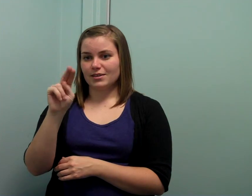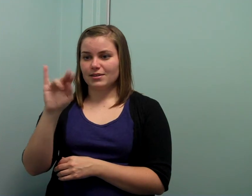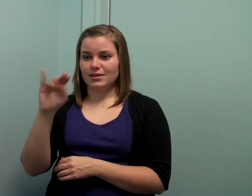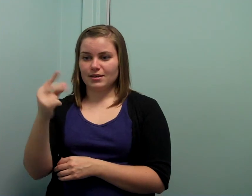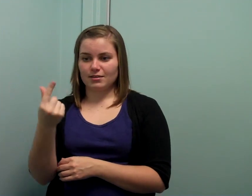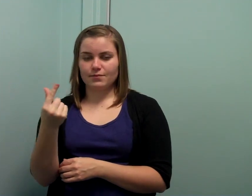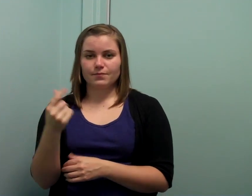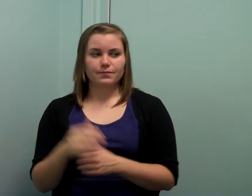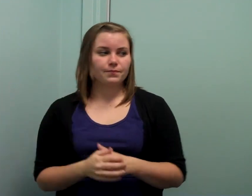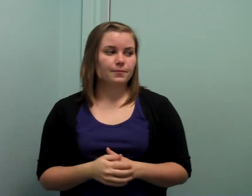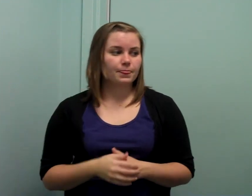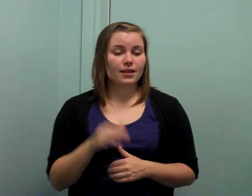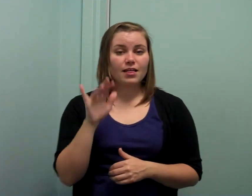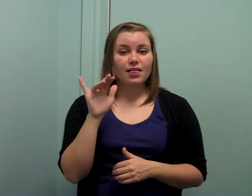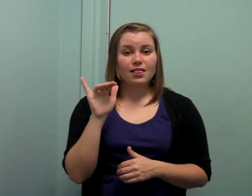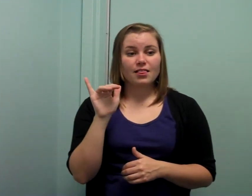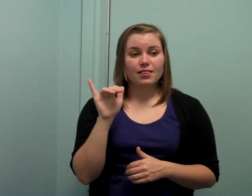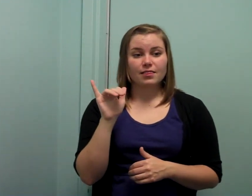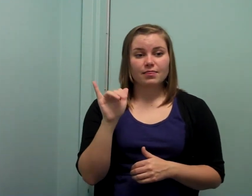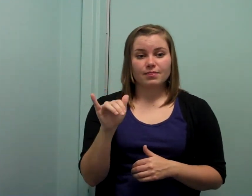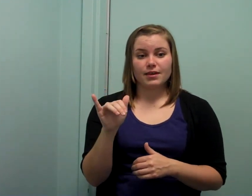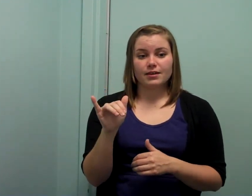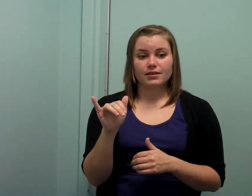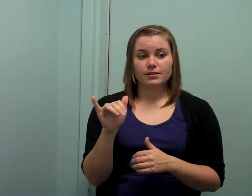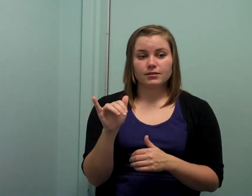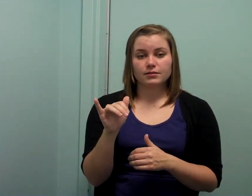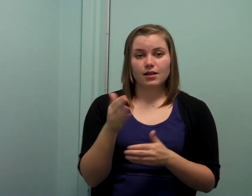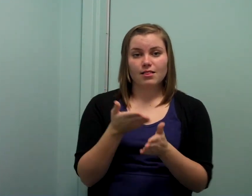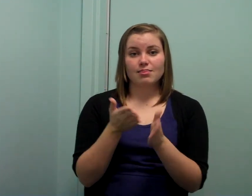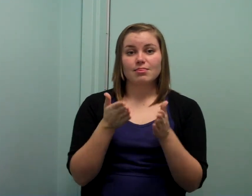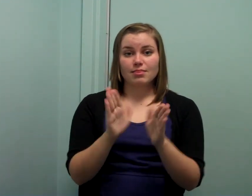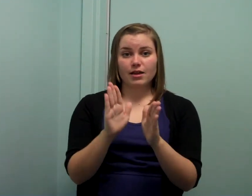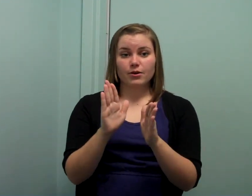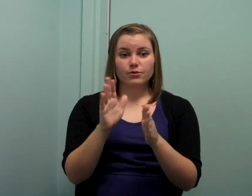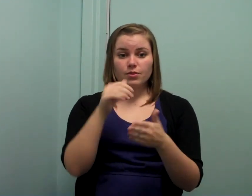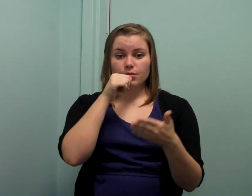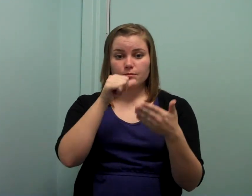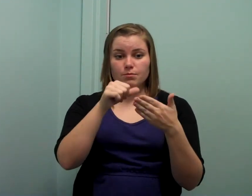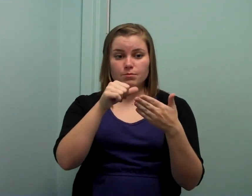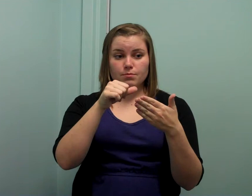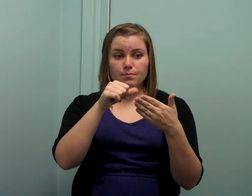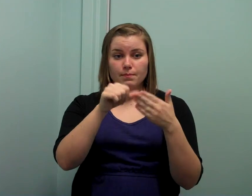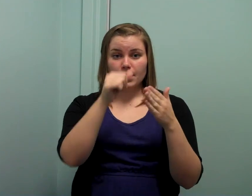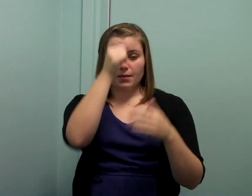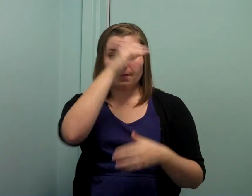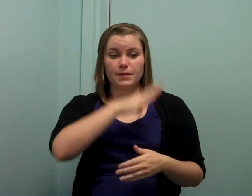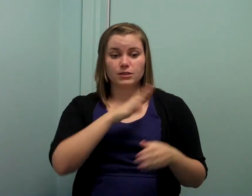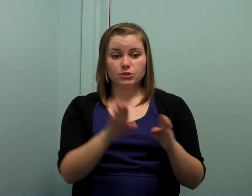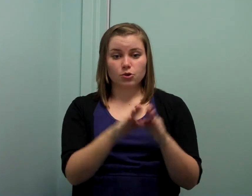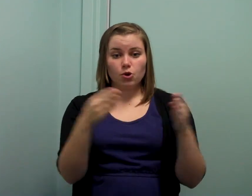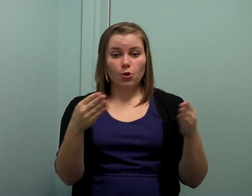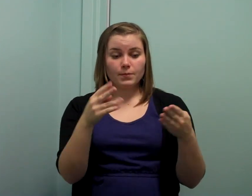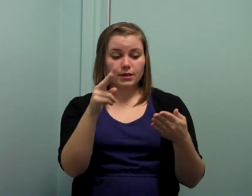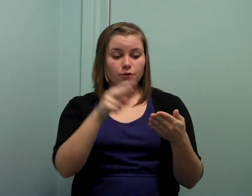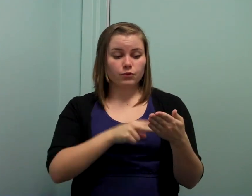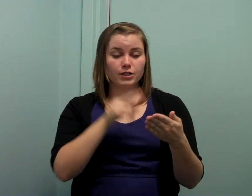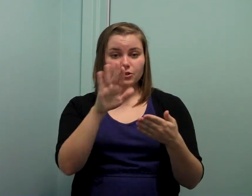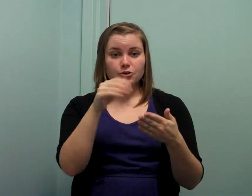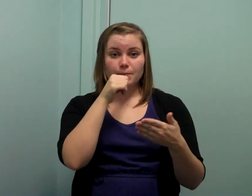it permitted the Postmaster General of the United States to open and read your mail and bring charges against you if